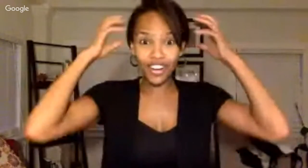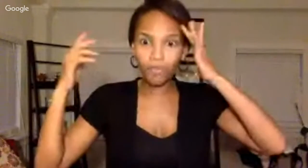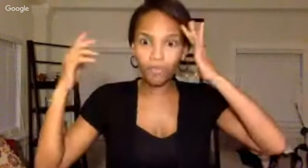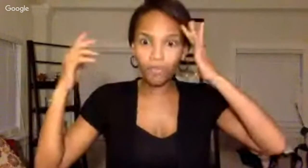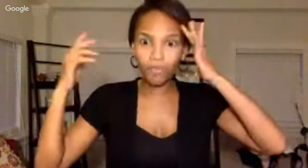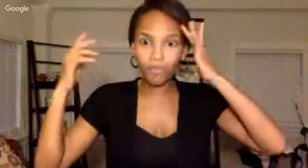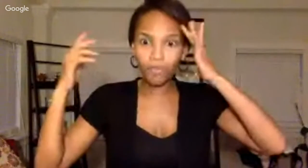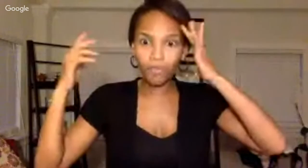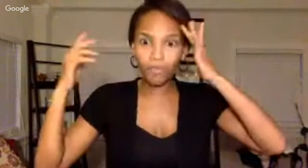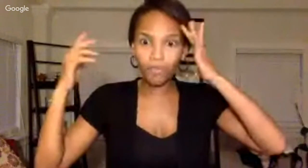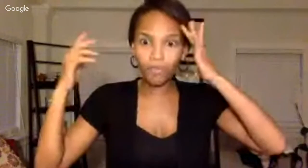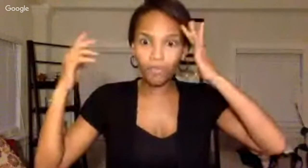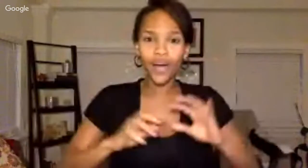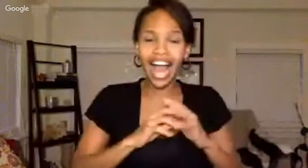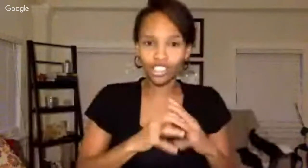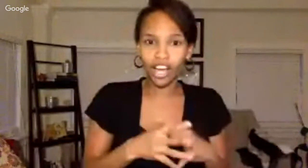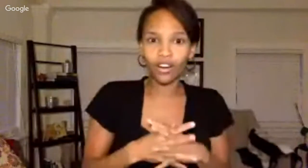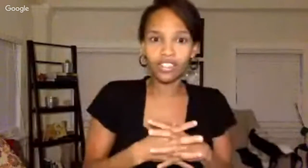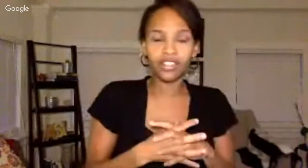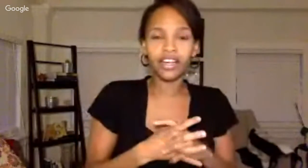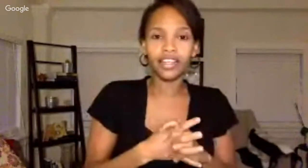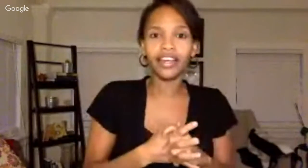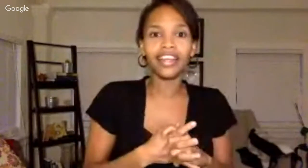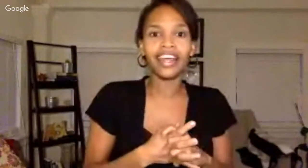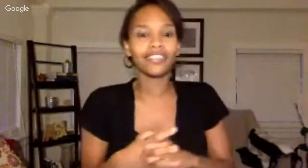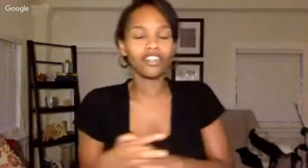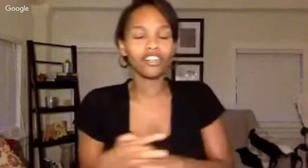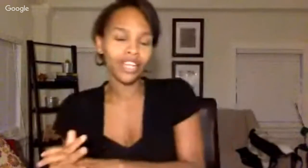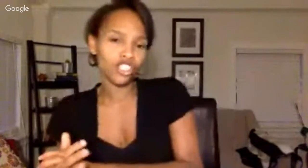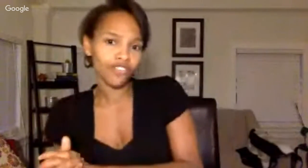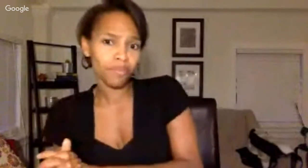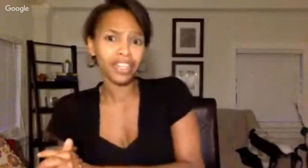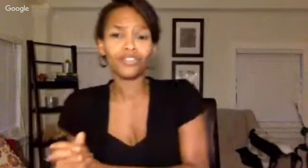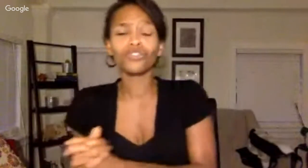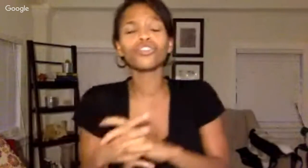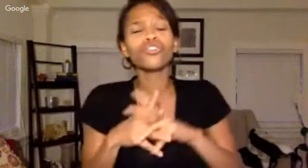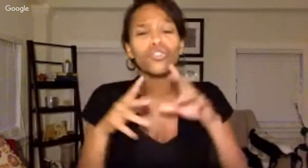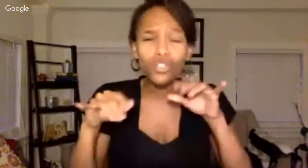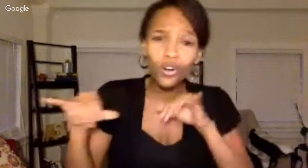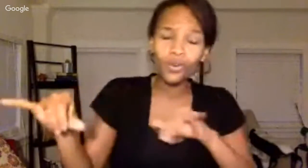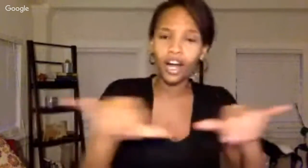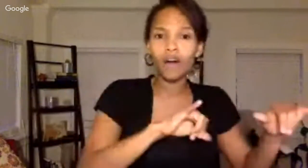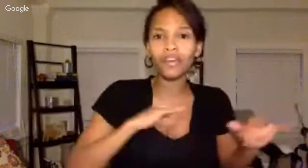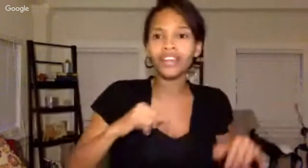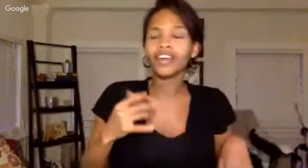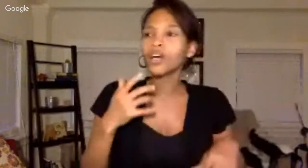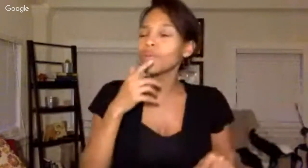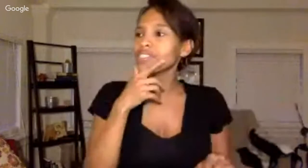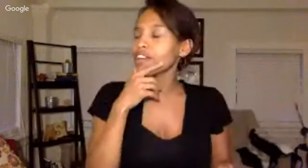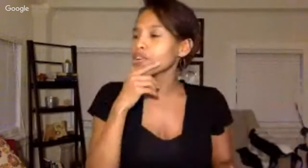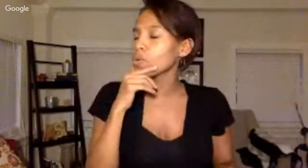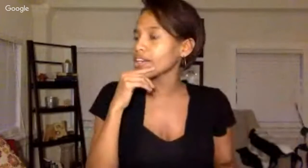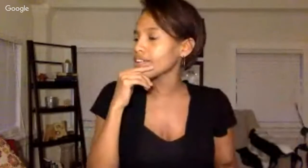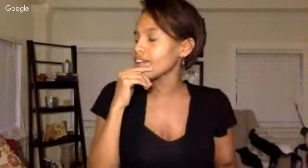on our really, hash out an ASL interpretation of it, because they're just so common. What's another